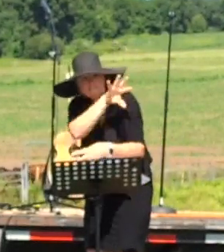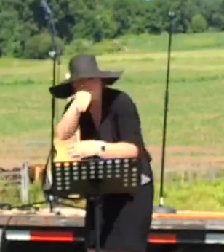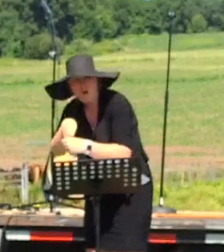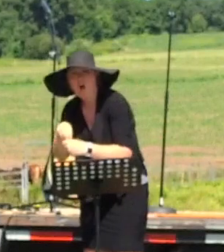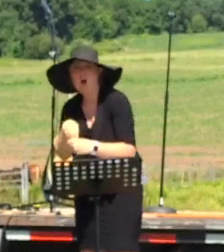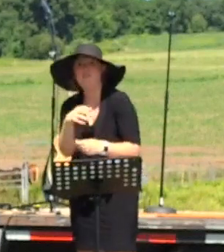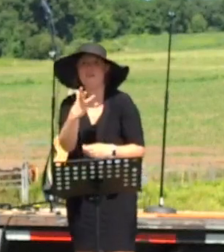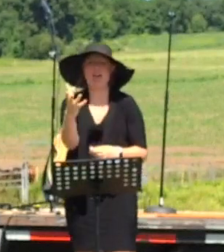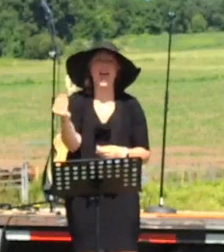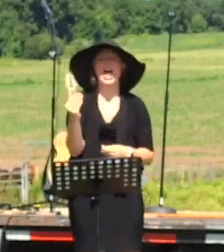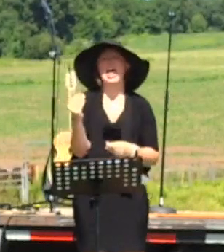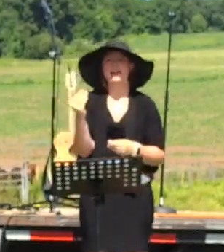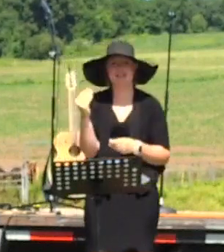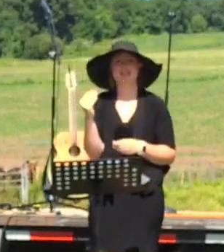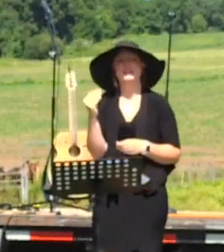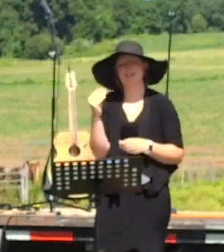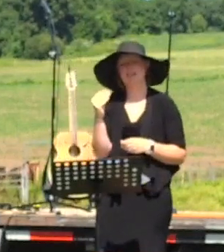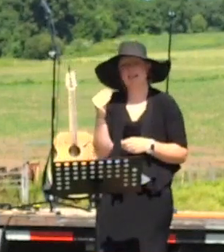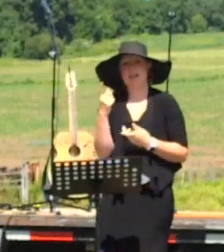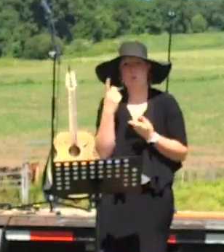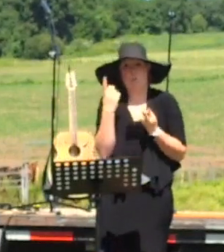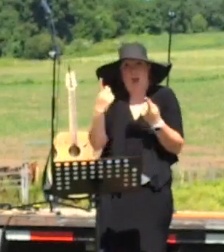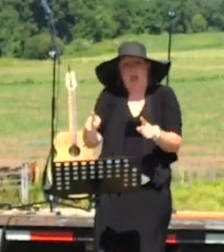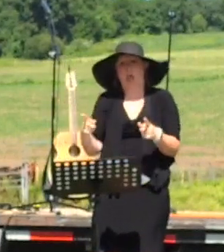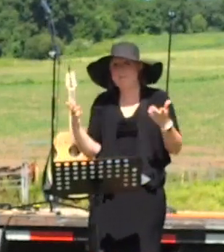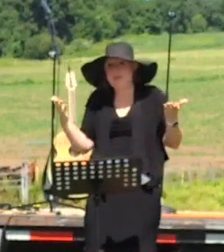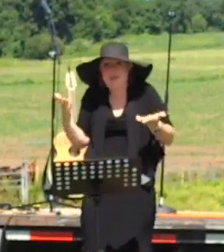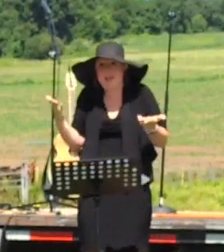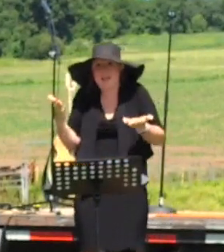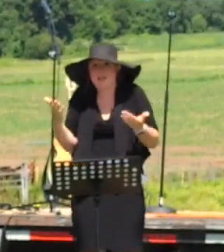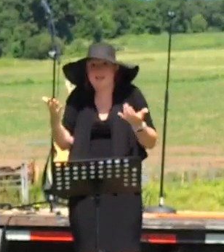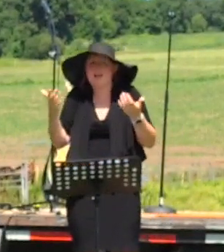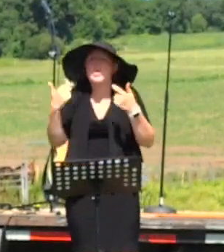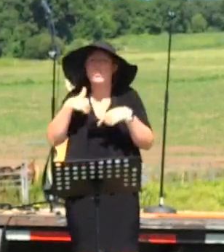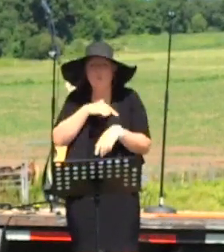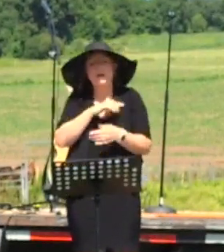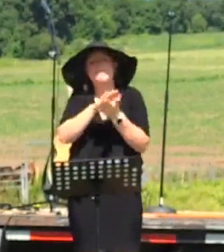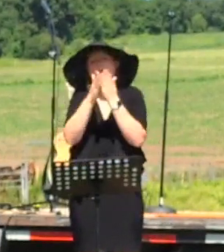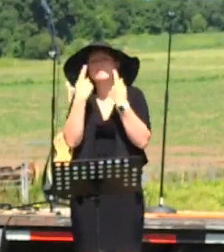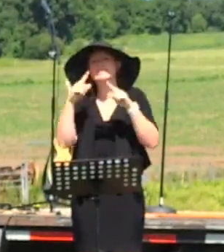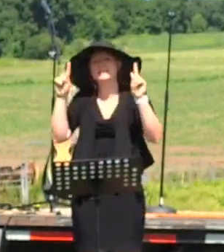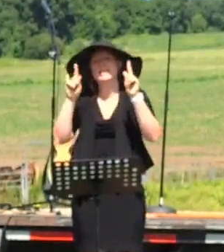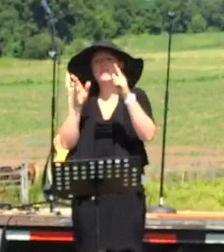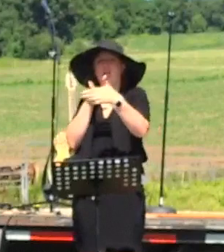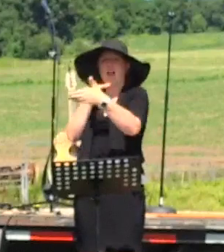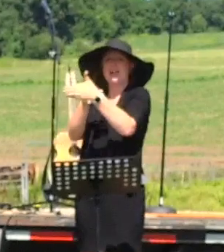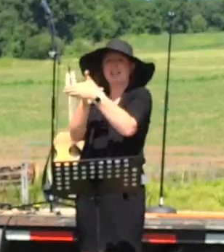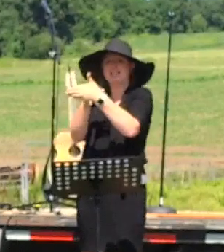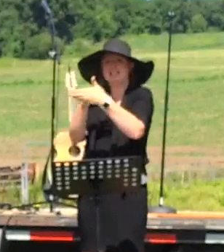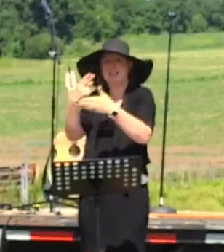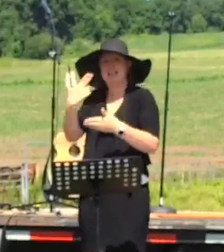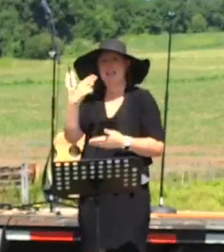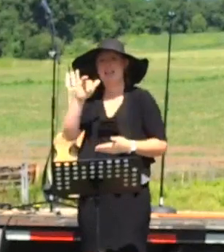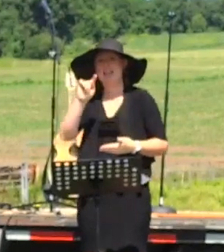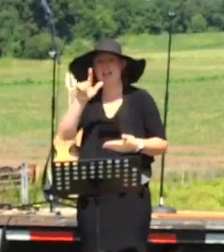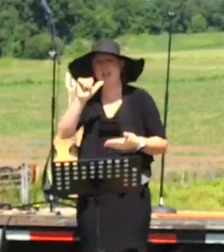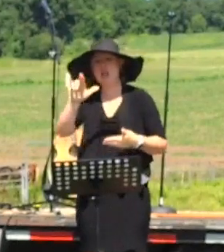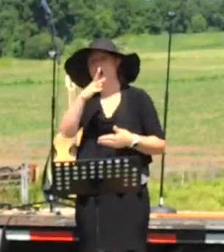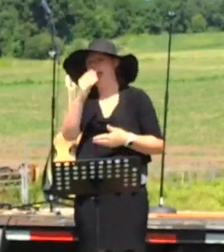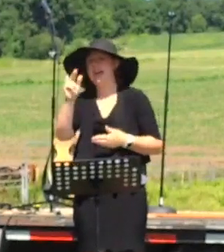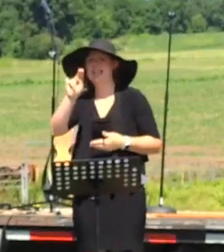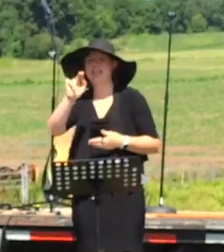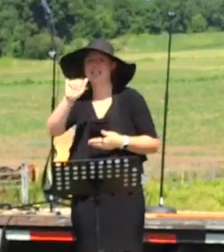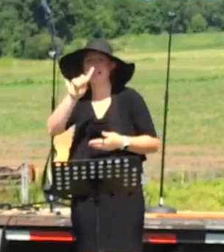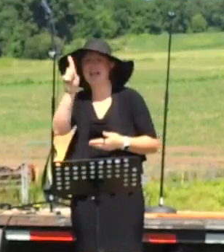and true, and eventually we were successful against Adolf Hitler and the Nazis.